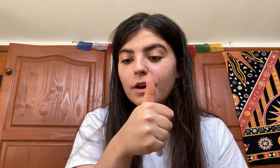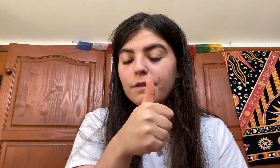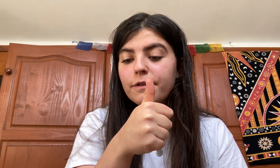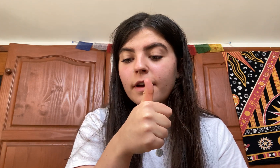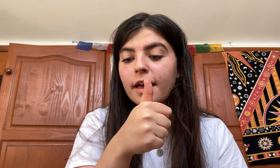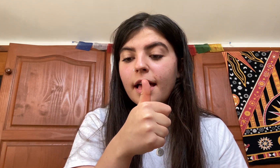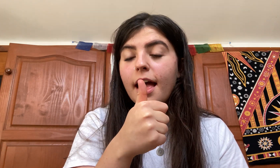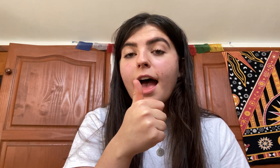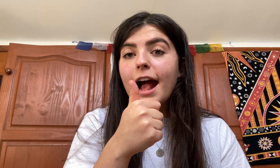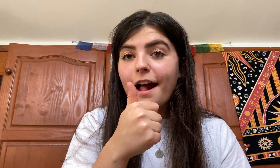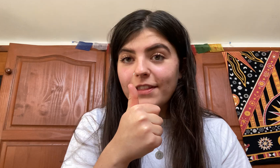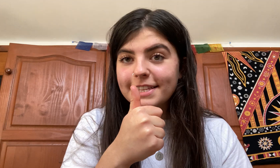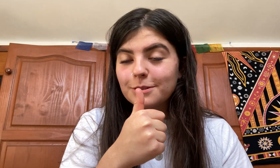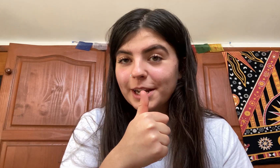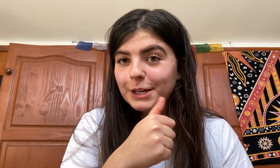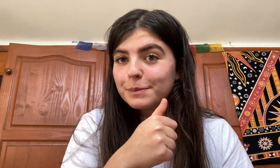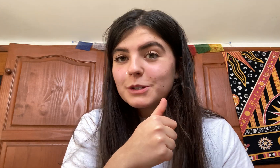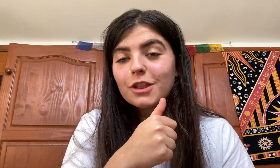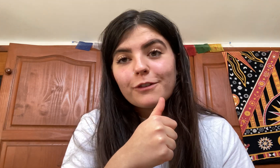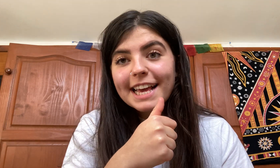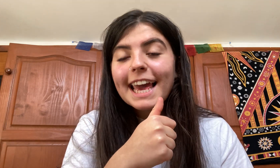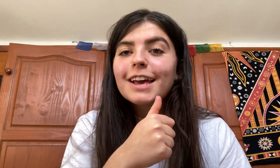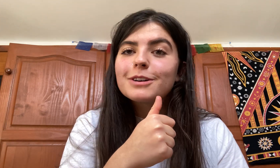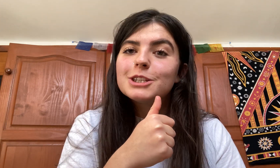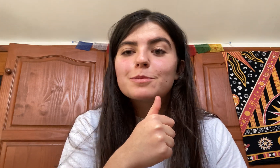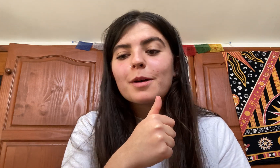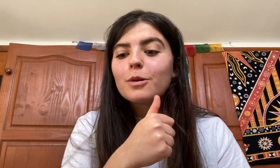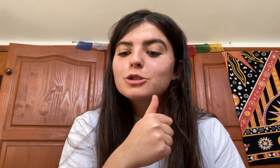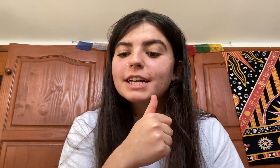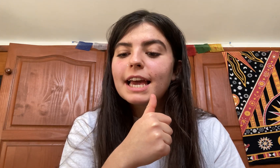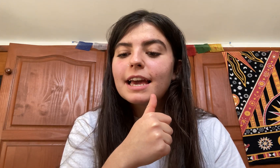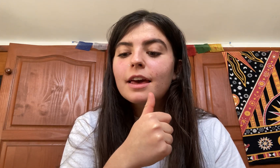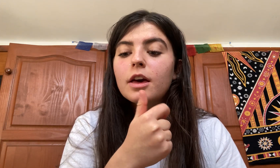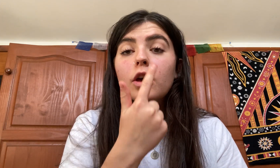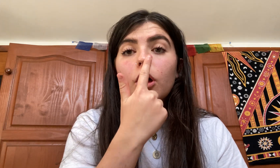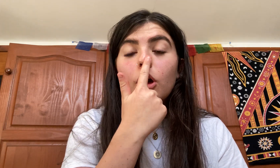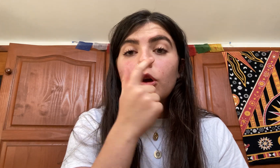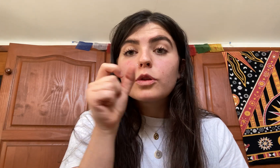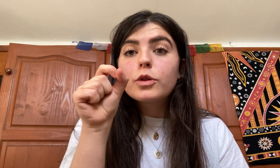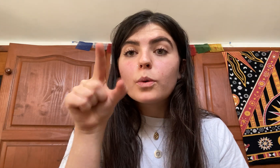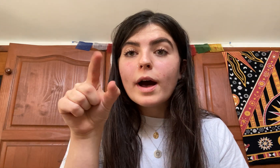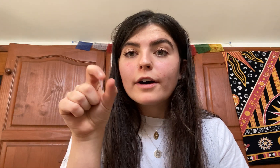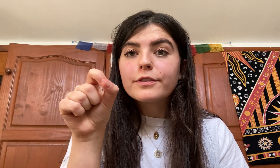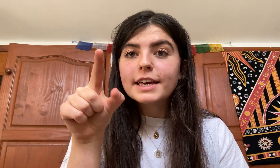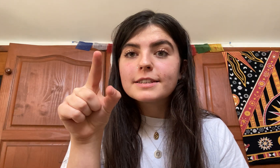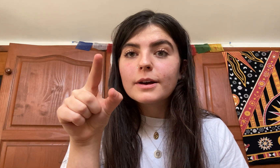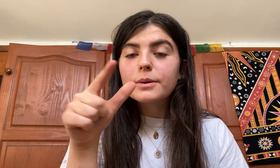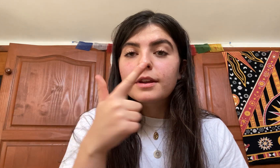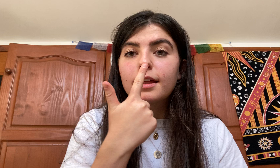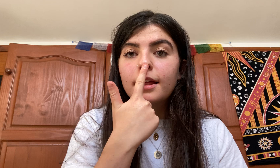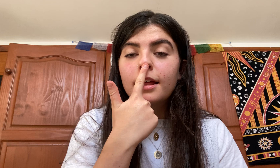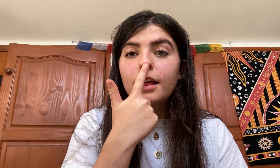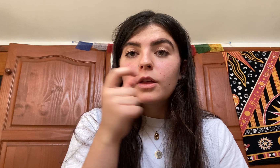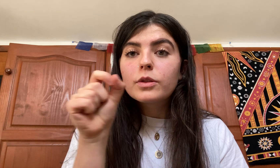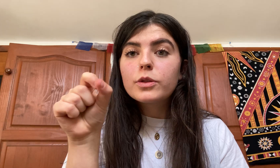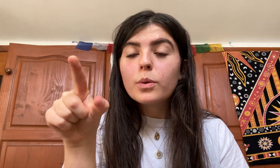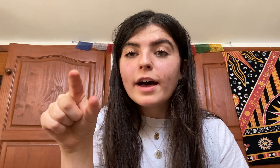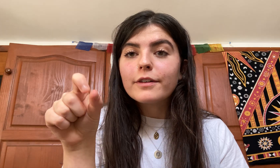old, and this is when it comes to the flicking, which is a bit more tricky, 12 years old, 12